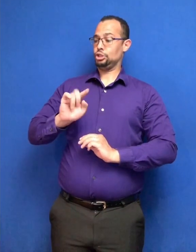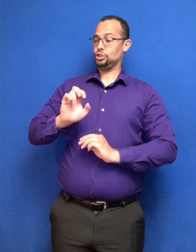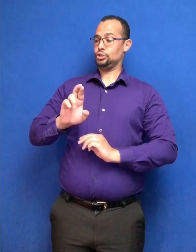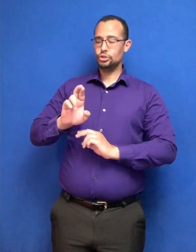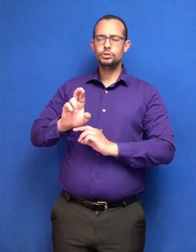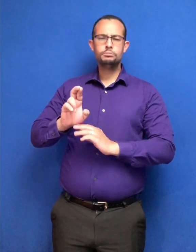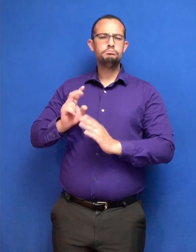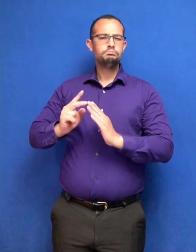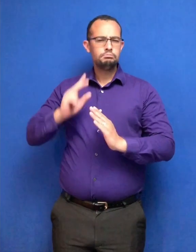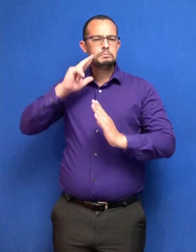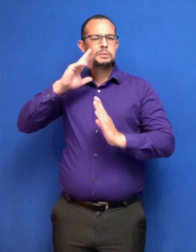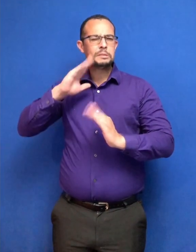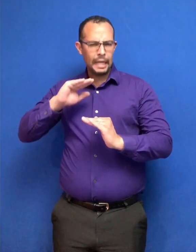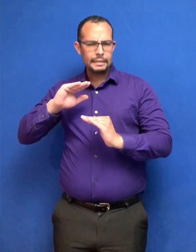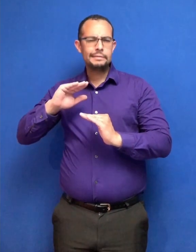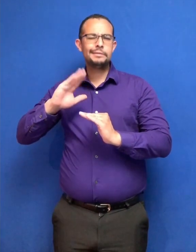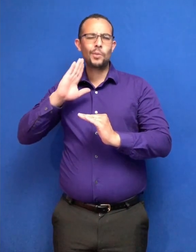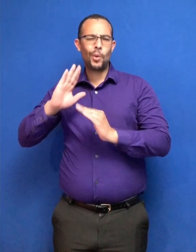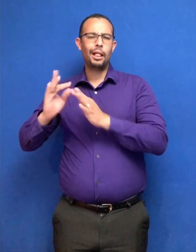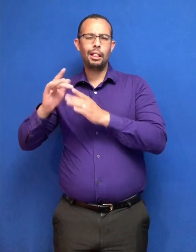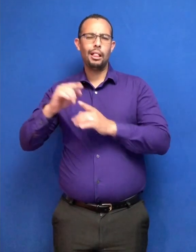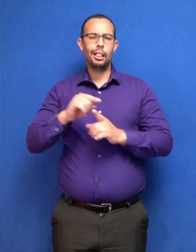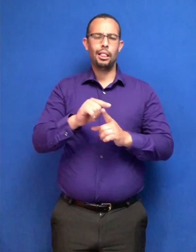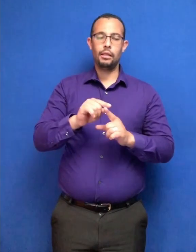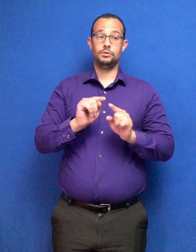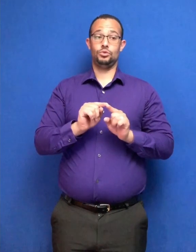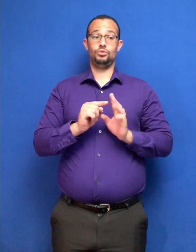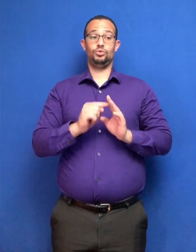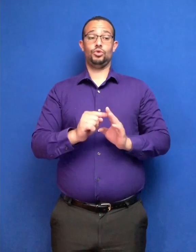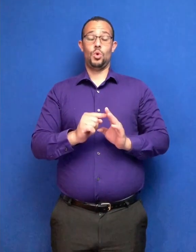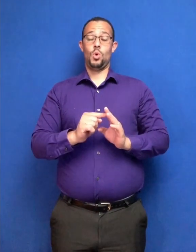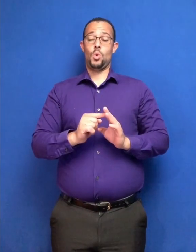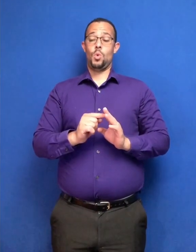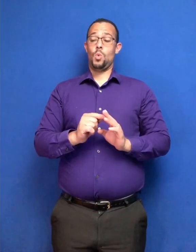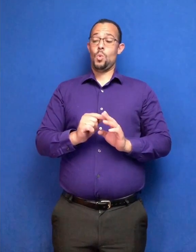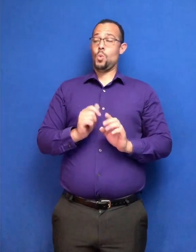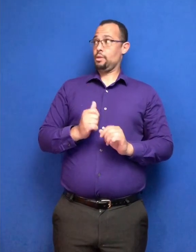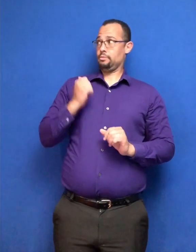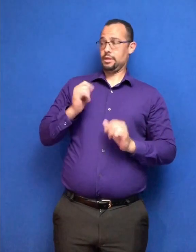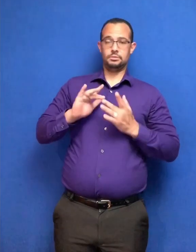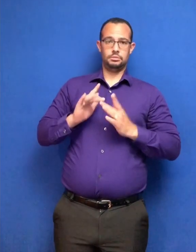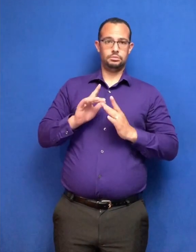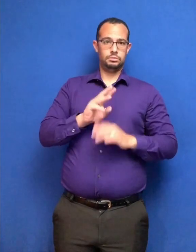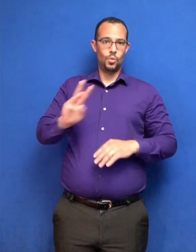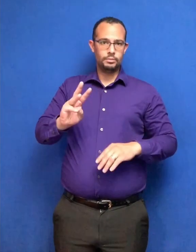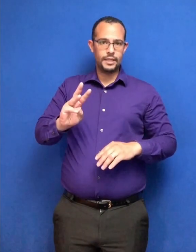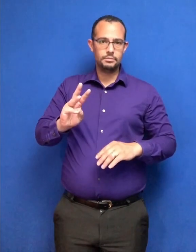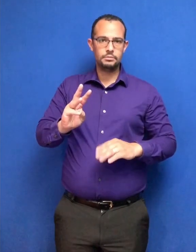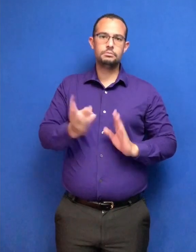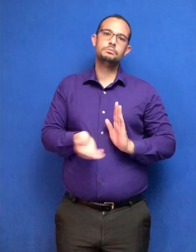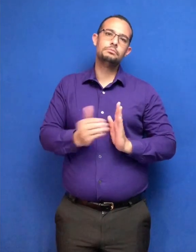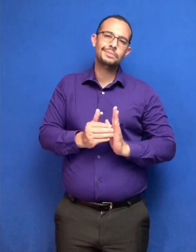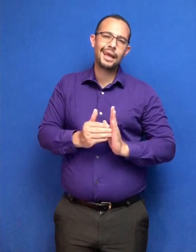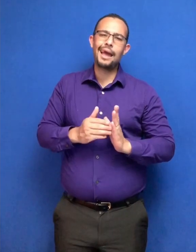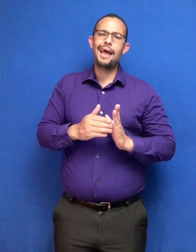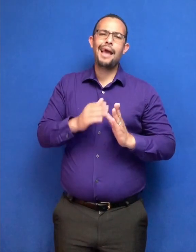it should get you to this link, or look at Red Cross Hurricane Preparedness, and it will get you to this mentioned link.